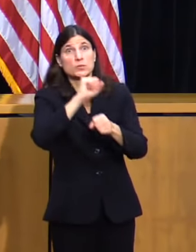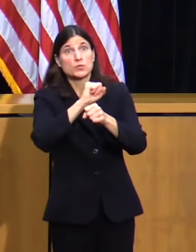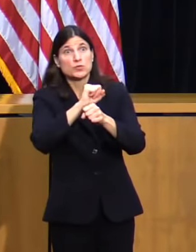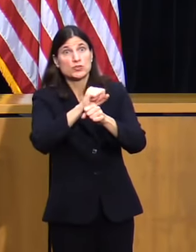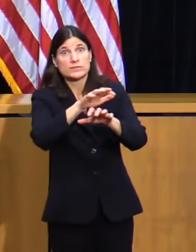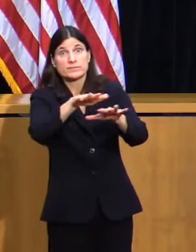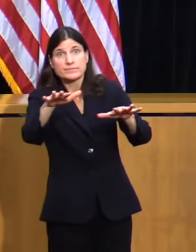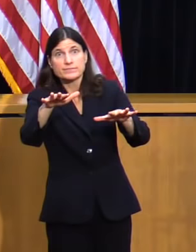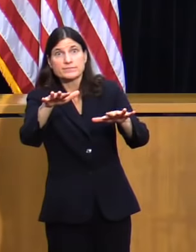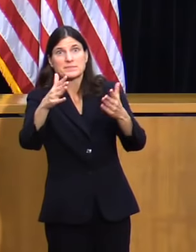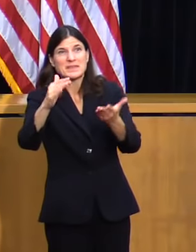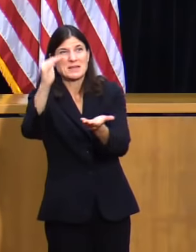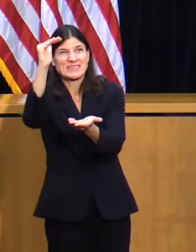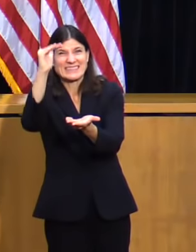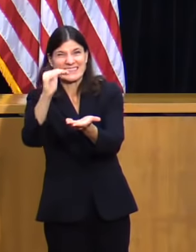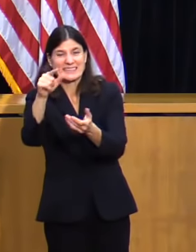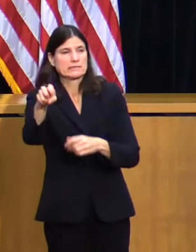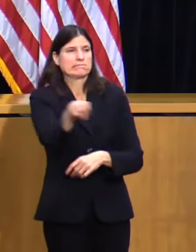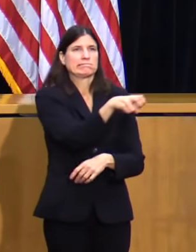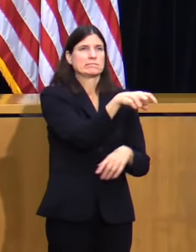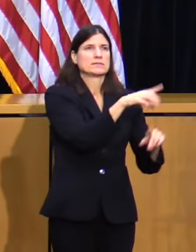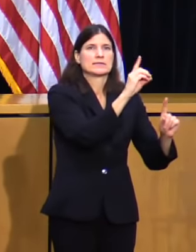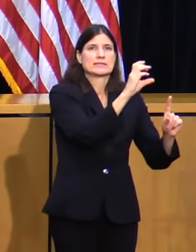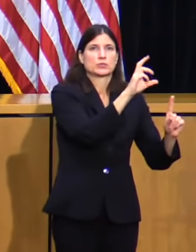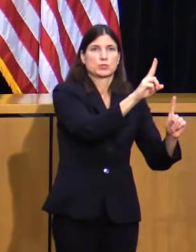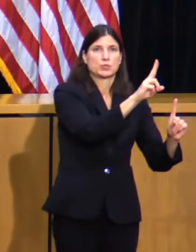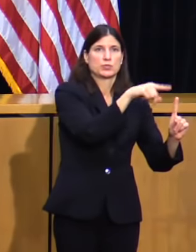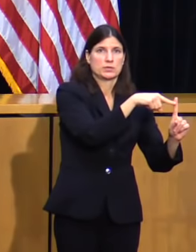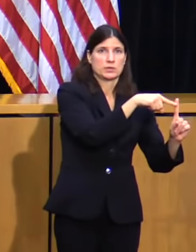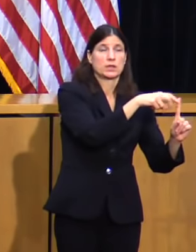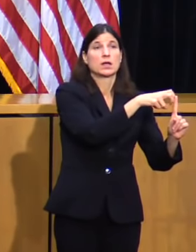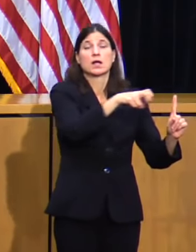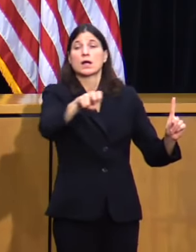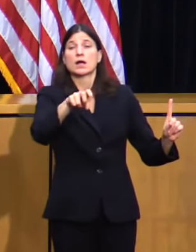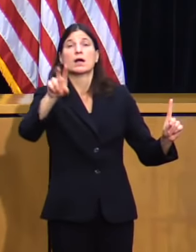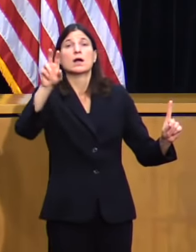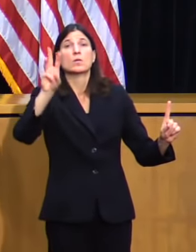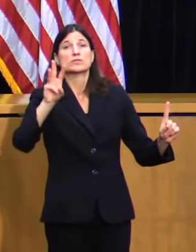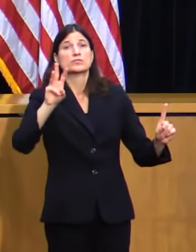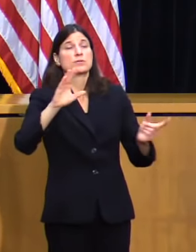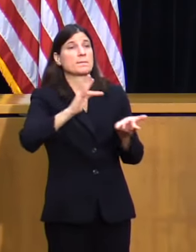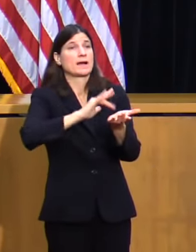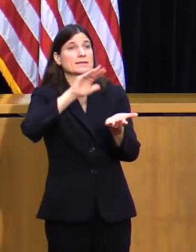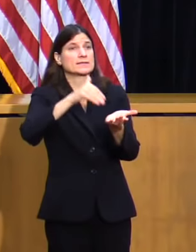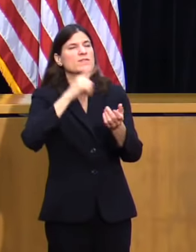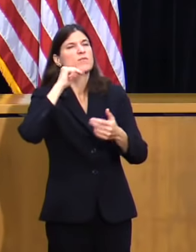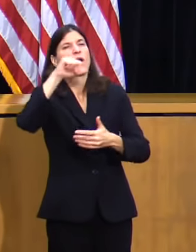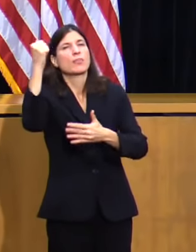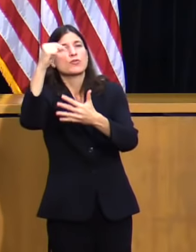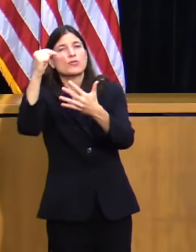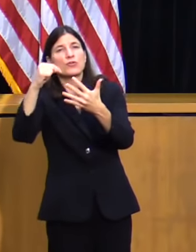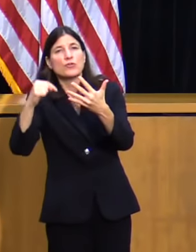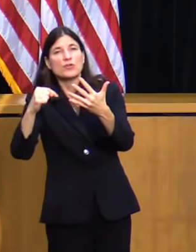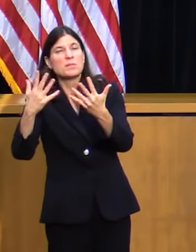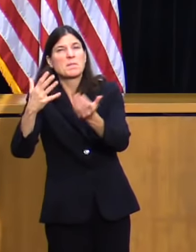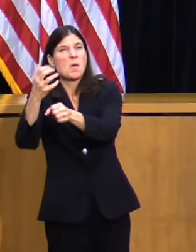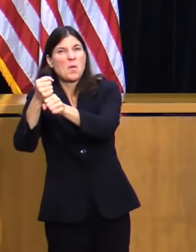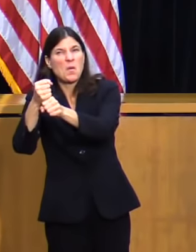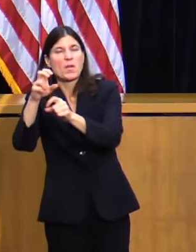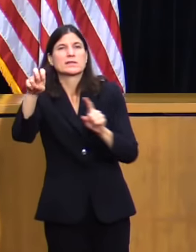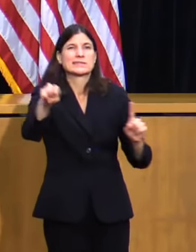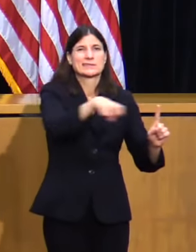hospital. And we do have a website set up for anyone, nurse, doctor, respiratory therapist, that would like to help, wants